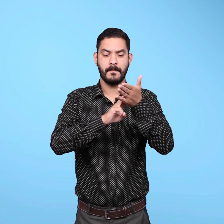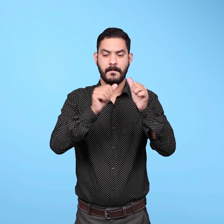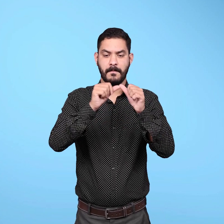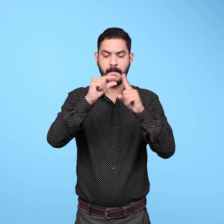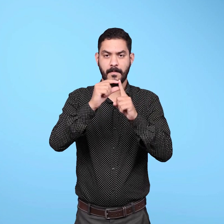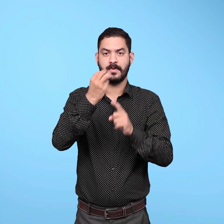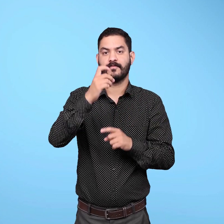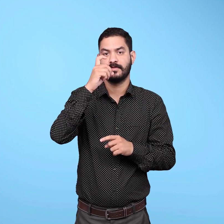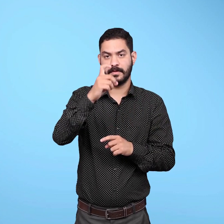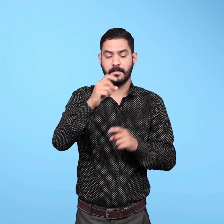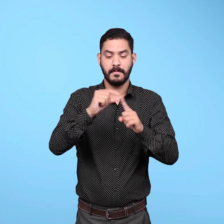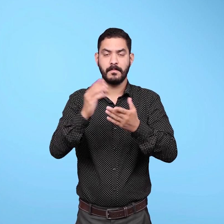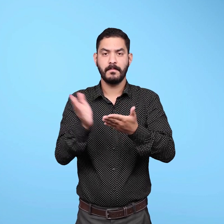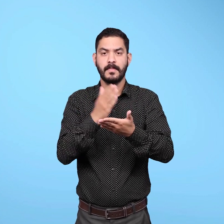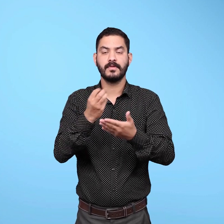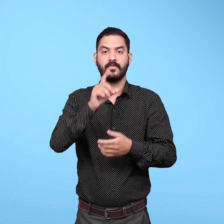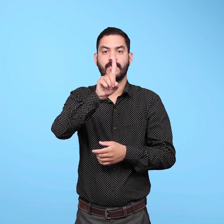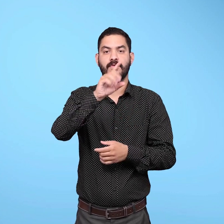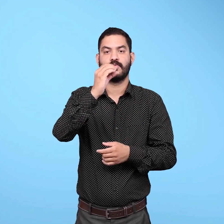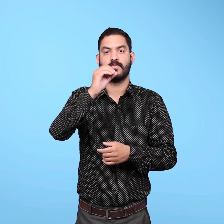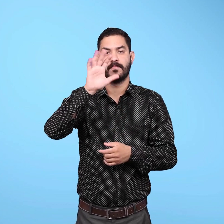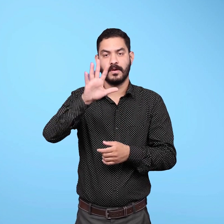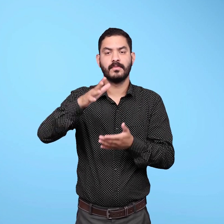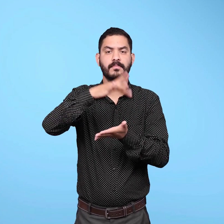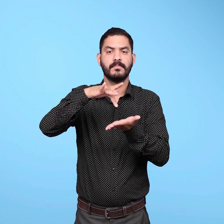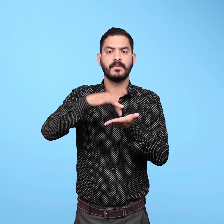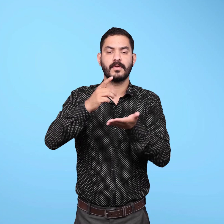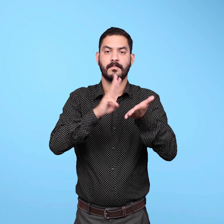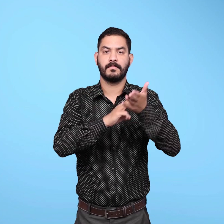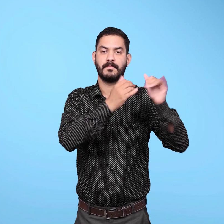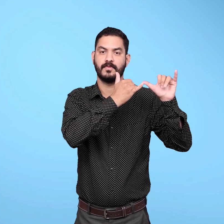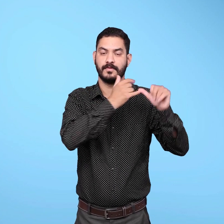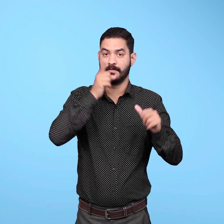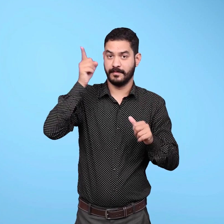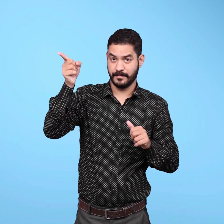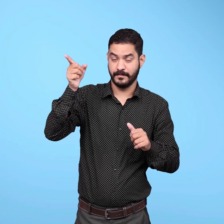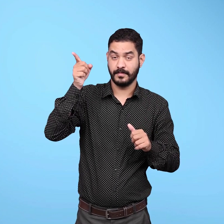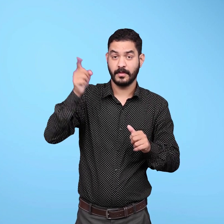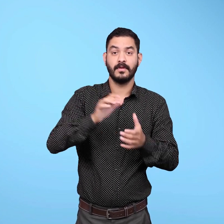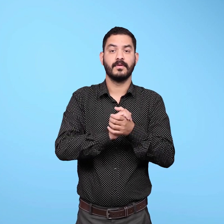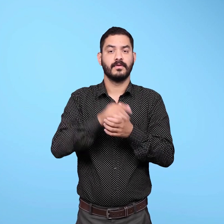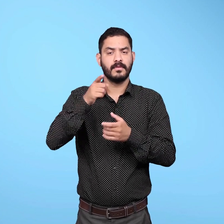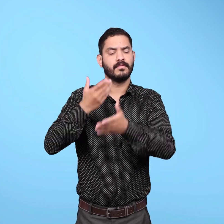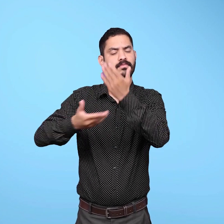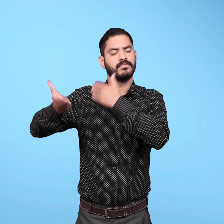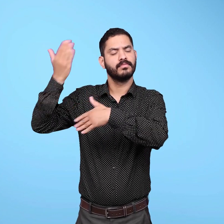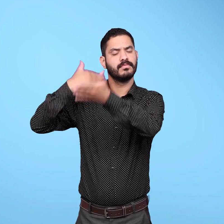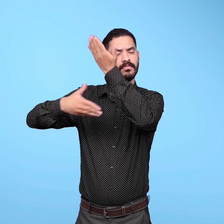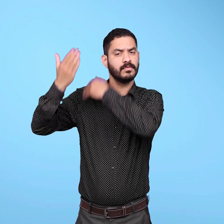Mathura. Map 7, page number 105. Mathura has been